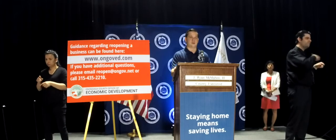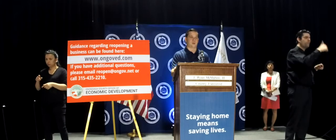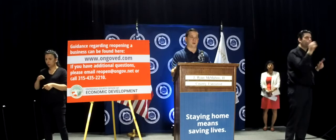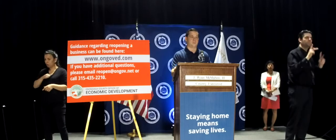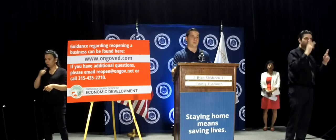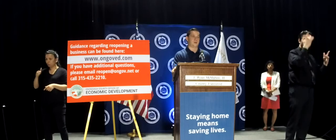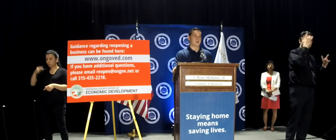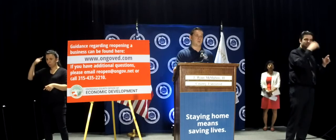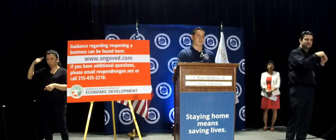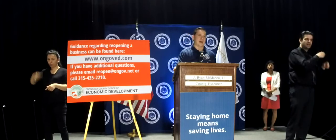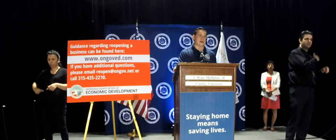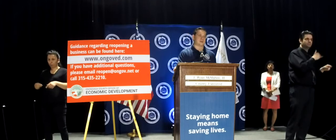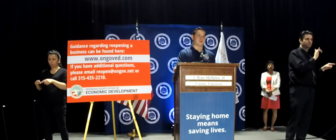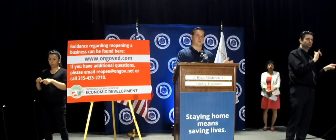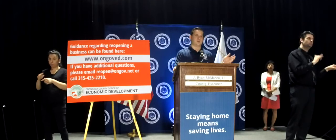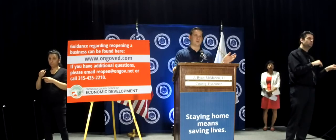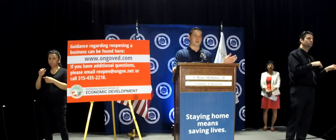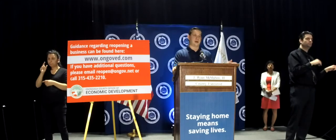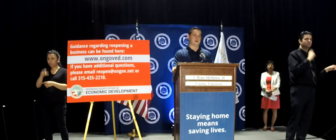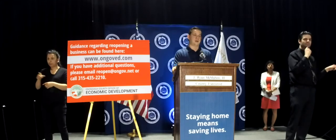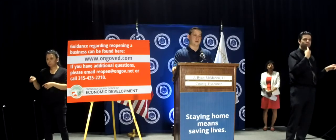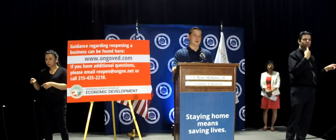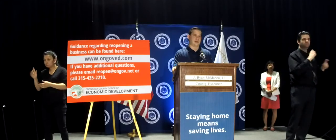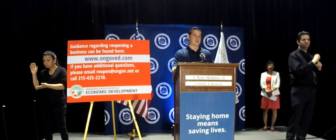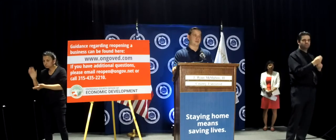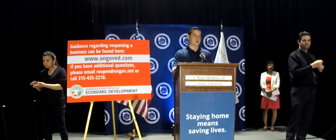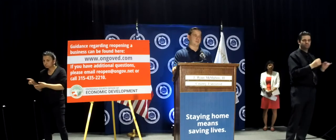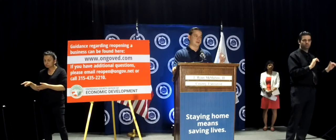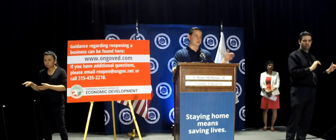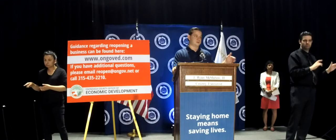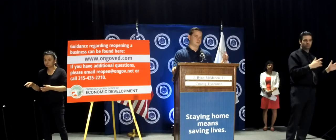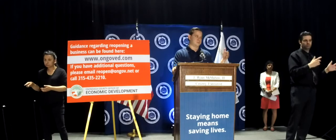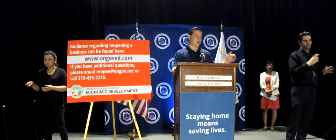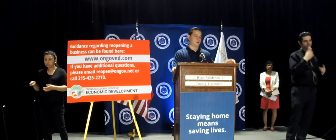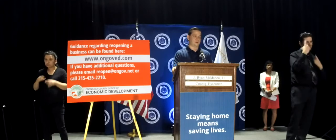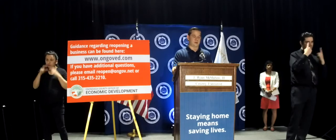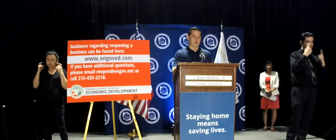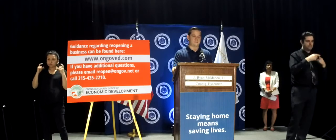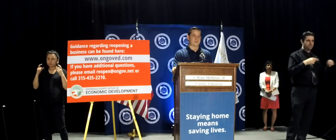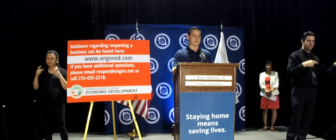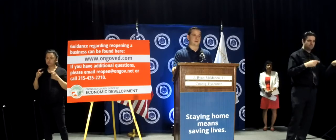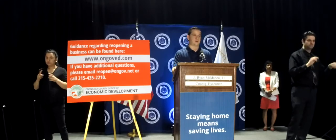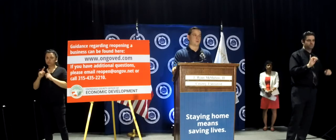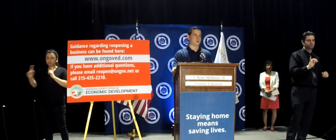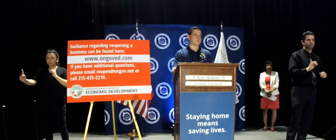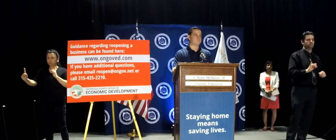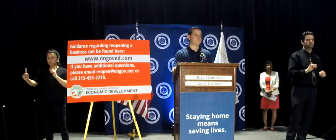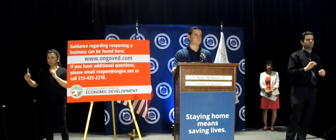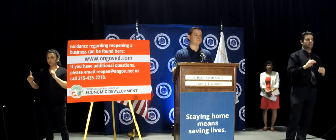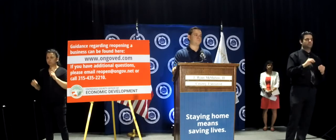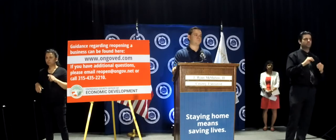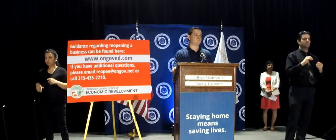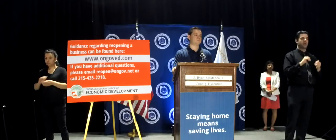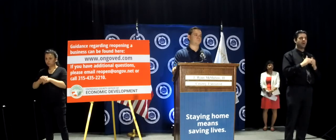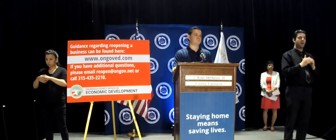Stay 6 feet apart, wear a mask if you're going to be within that, and that should keep cases lower, and that's how it all works.